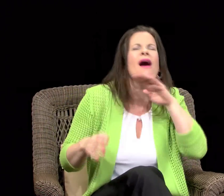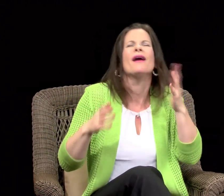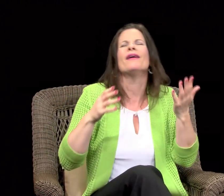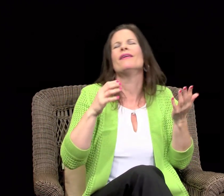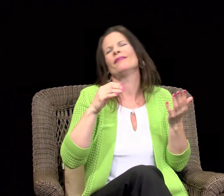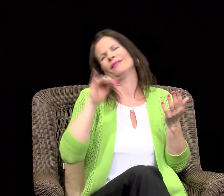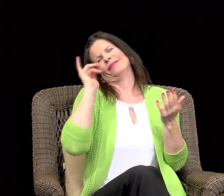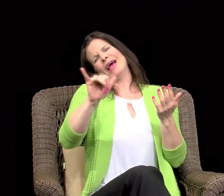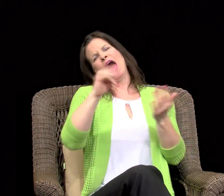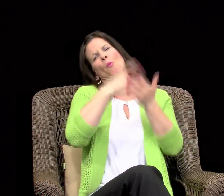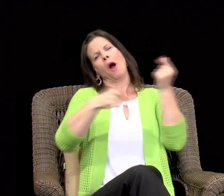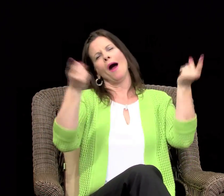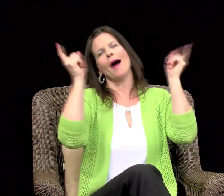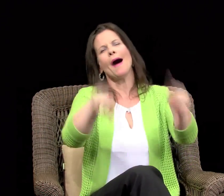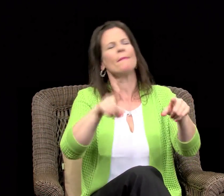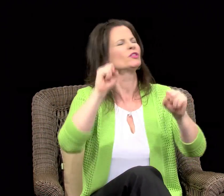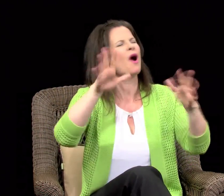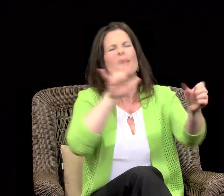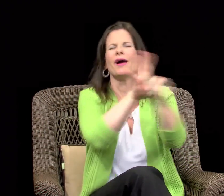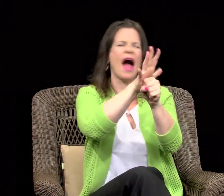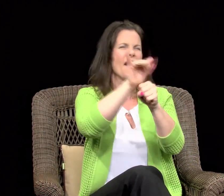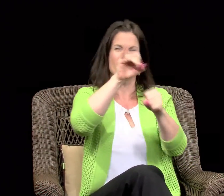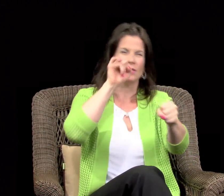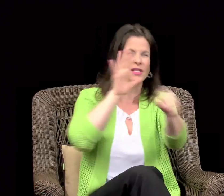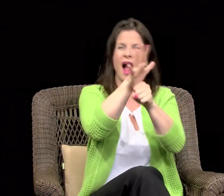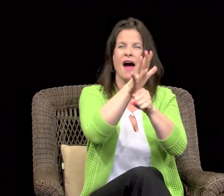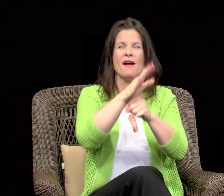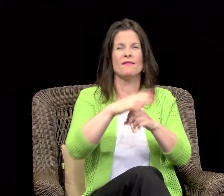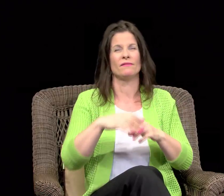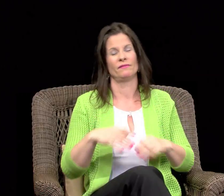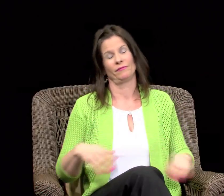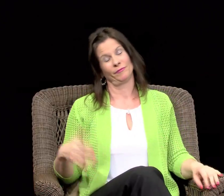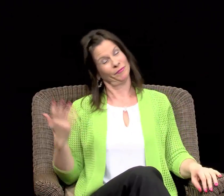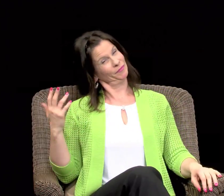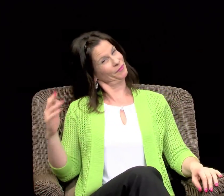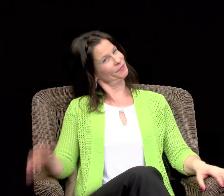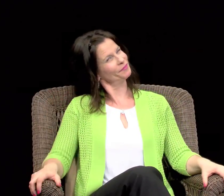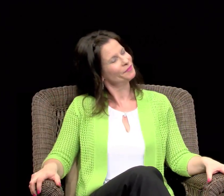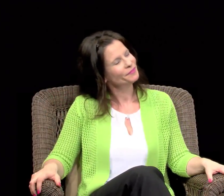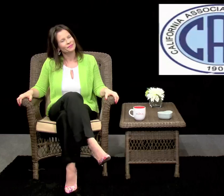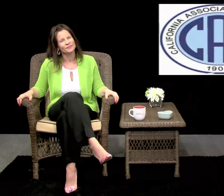It's so frustrating. And that's what happened. And enough is enough.